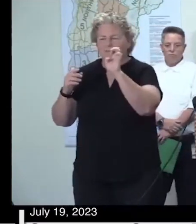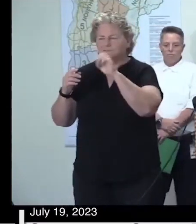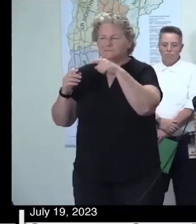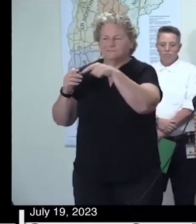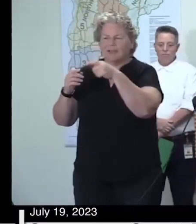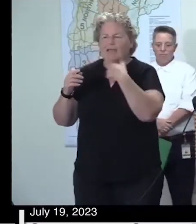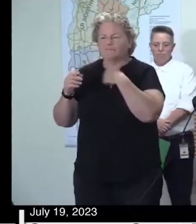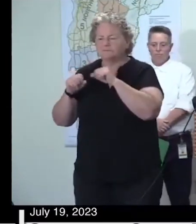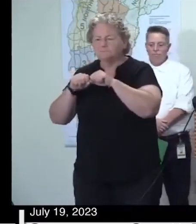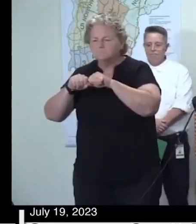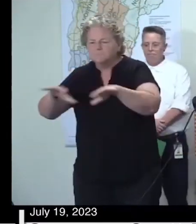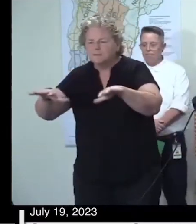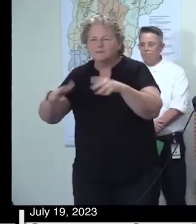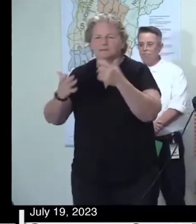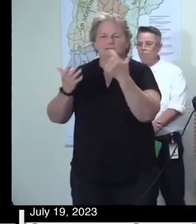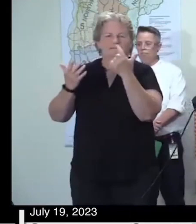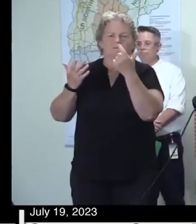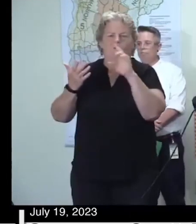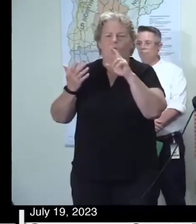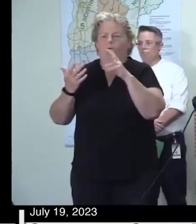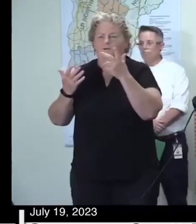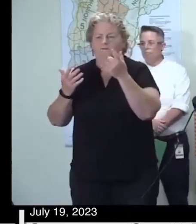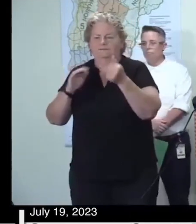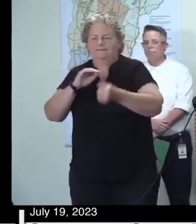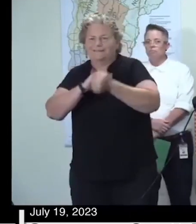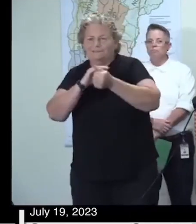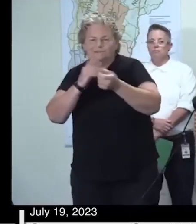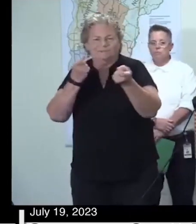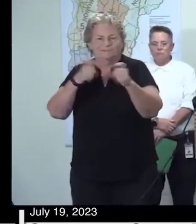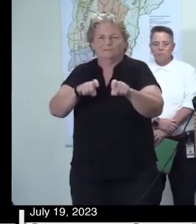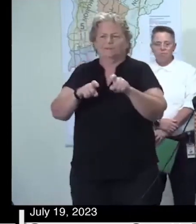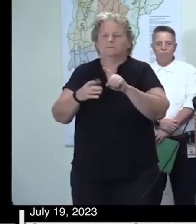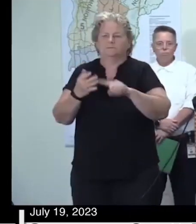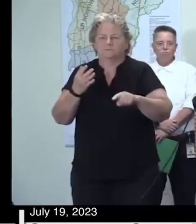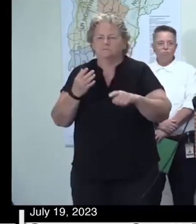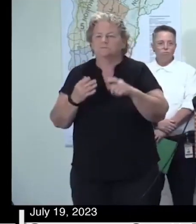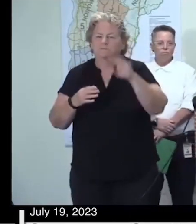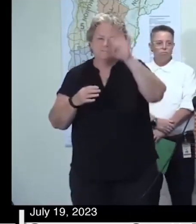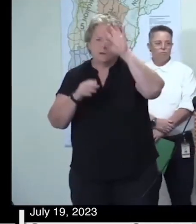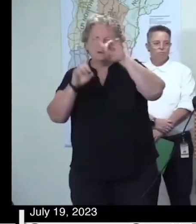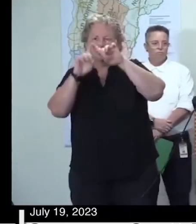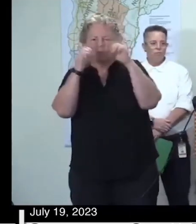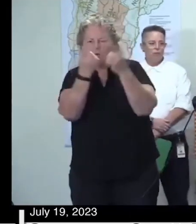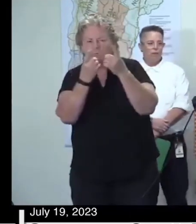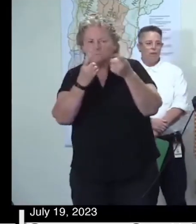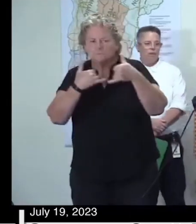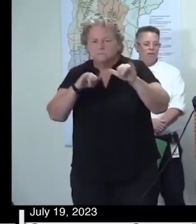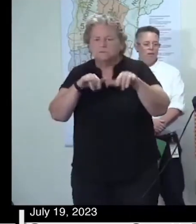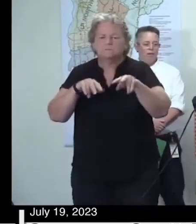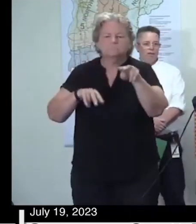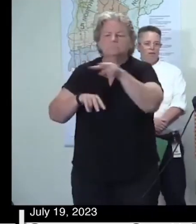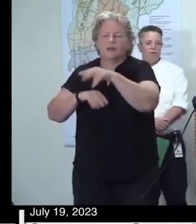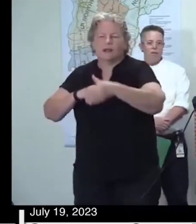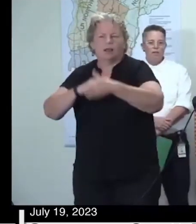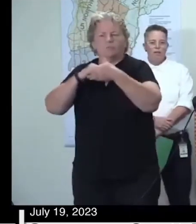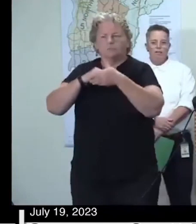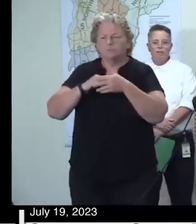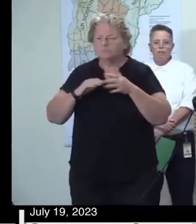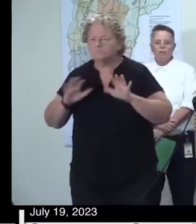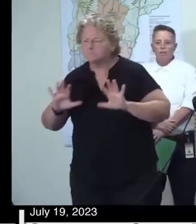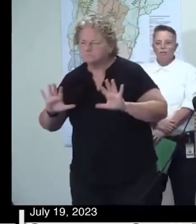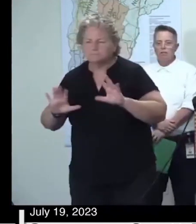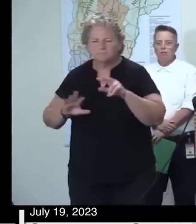responses, which represents 50% of our annual call volume. Fire Safety has had rapid assessment teams in the